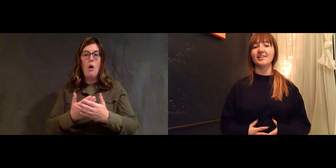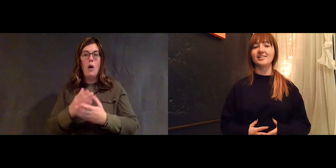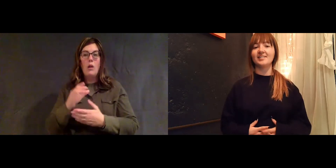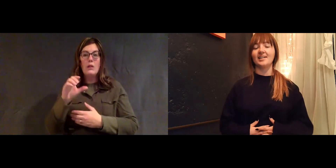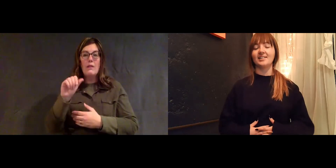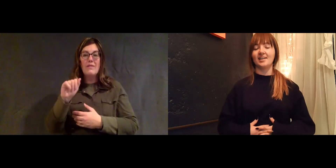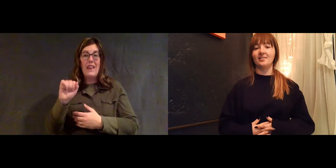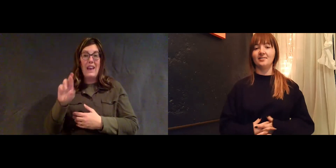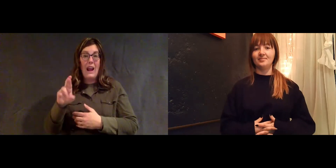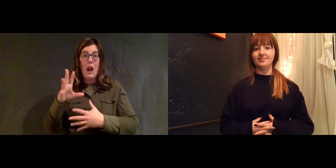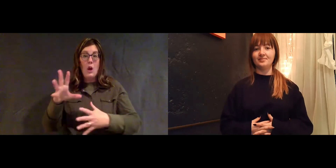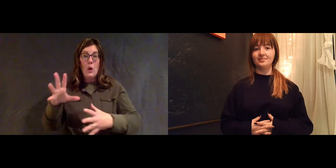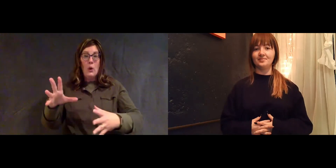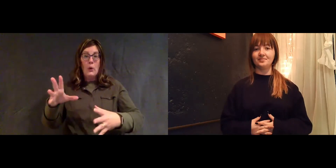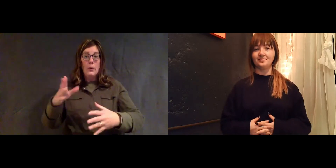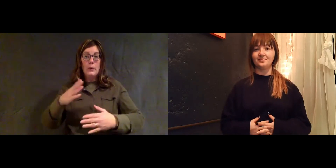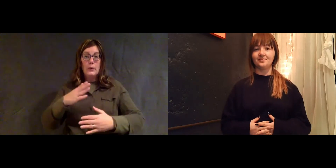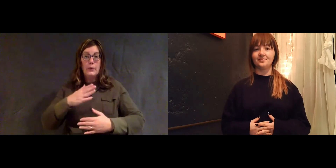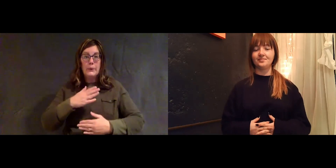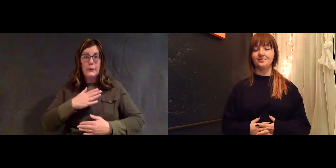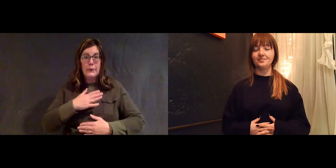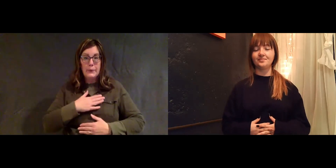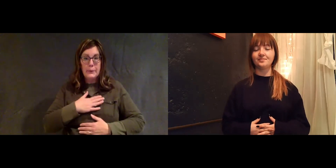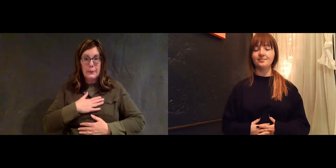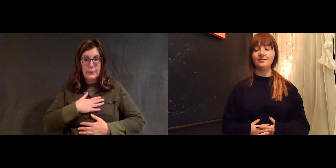your next exhale.